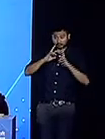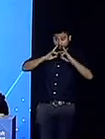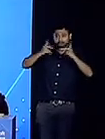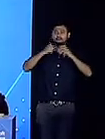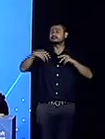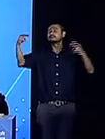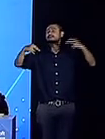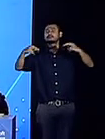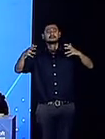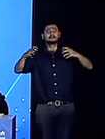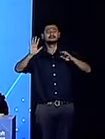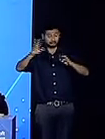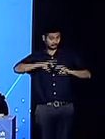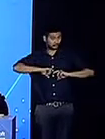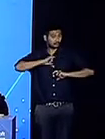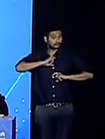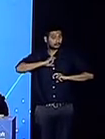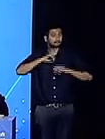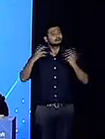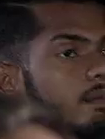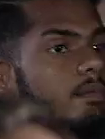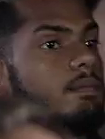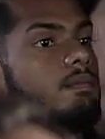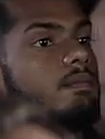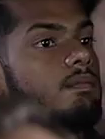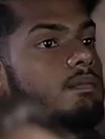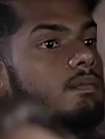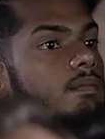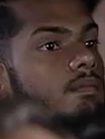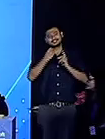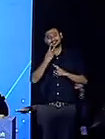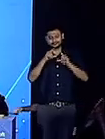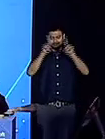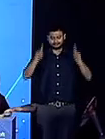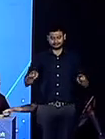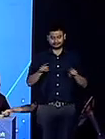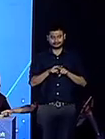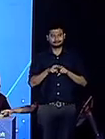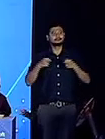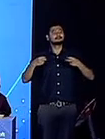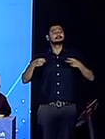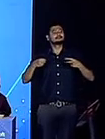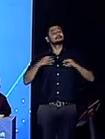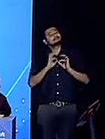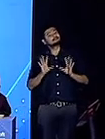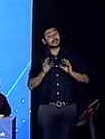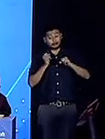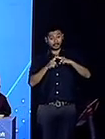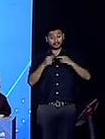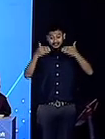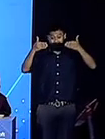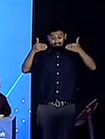so the view was taken to design it so that it was a personal view. But the other thing you'll see here is a blurred background. Sweta is